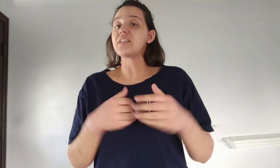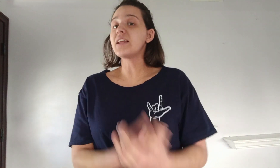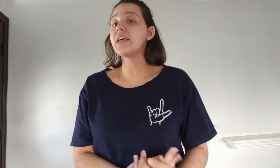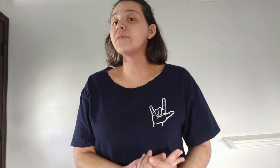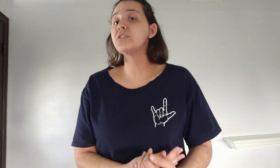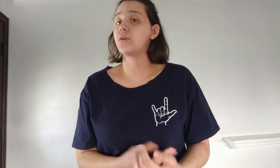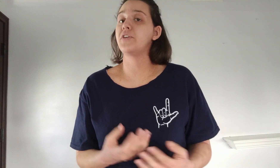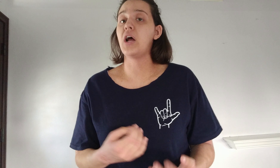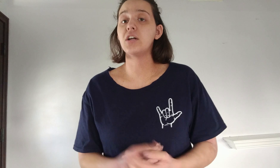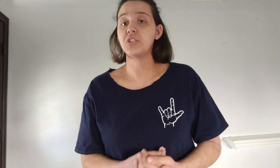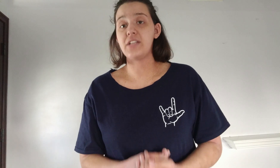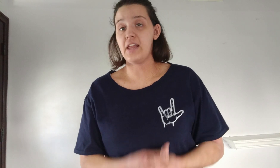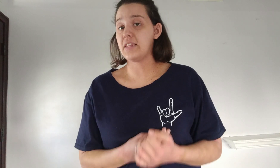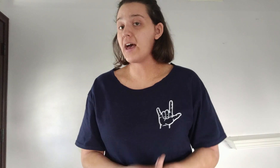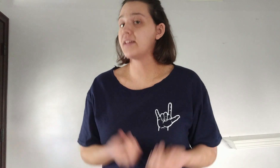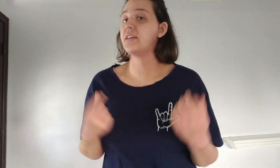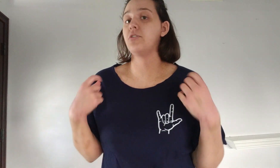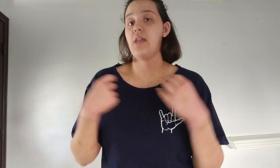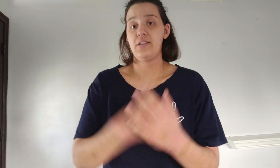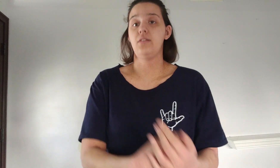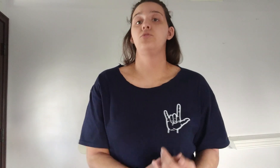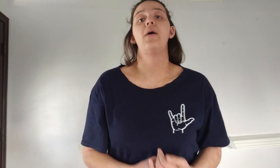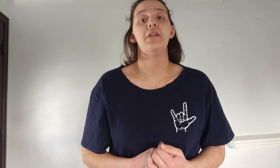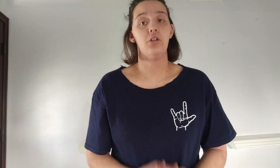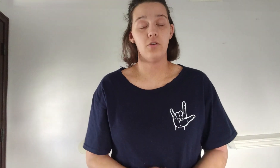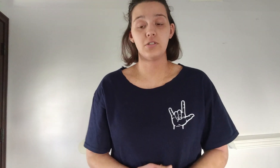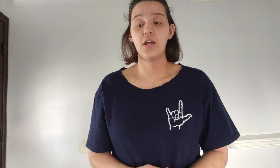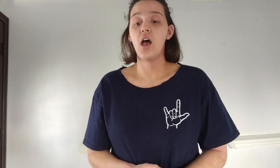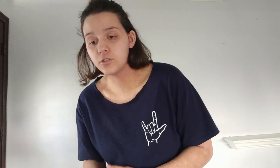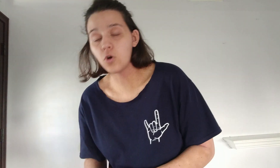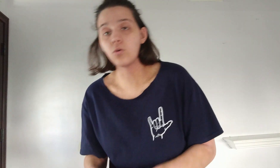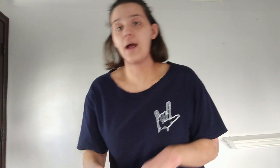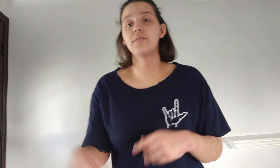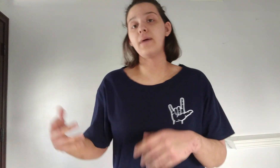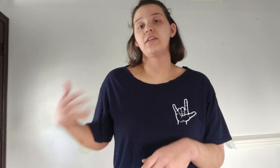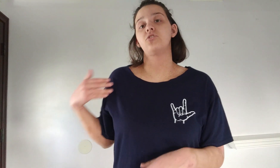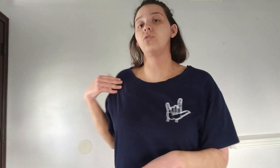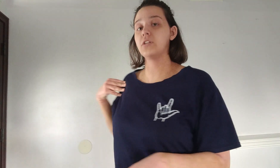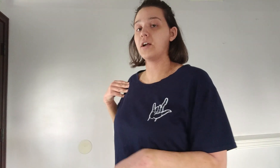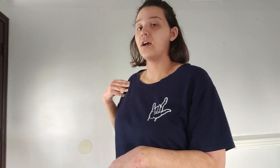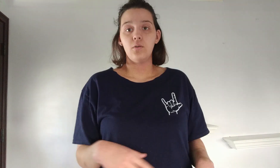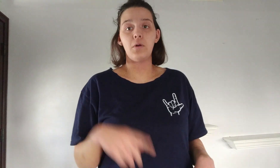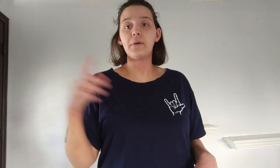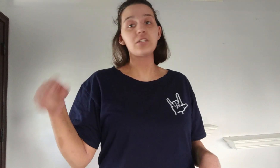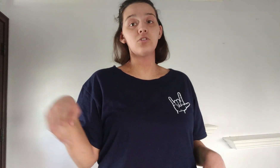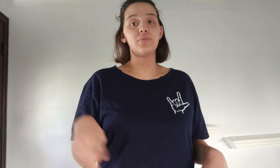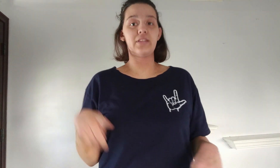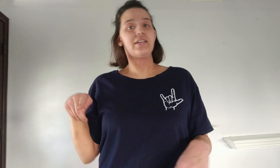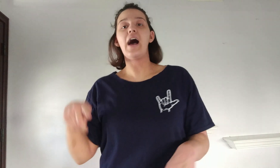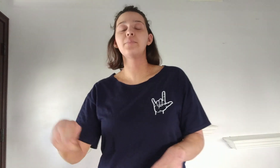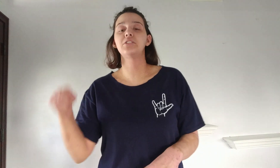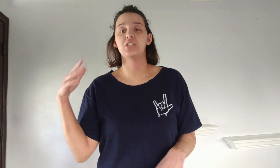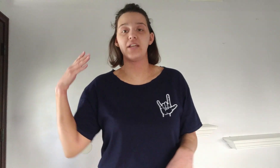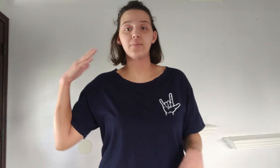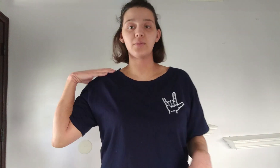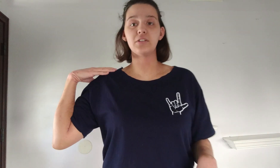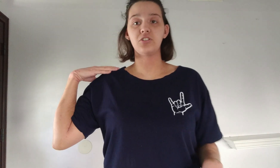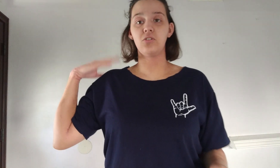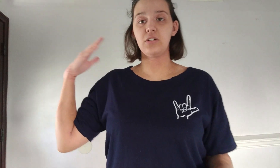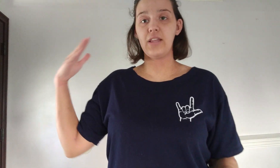sign language, or if you're not understanding that, then you can ask them to write a note. Don't grab them by the shoulder. Remember I told you about the tap? Just tap them on the shoulder